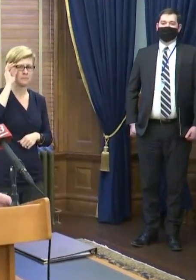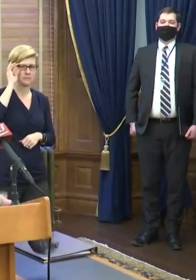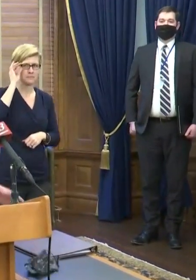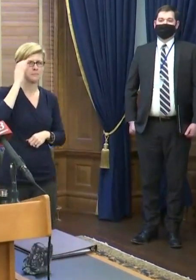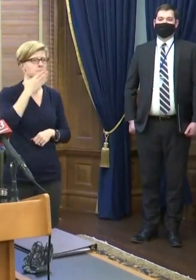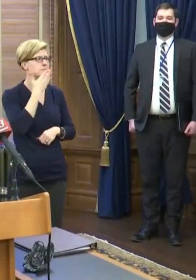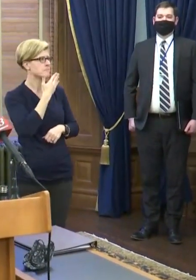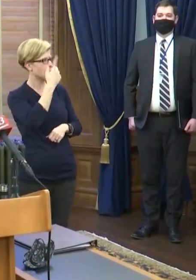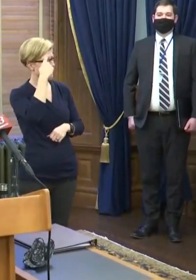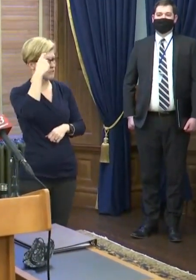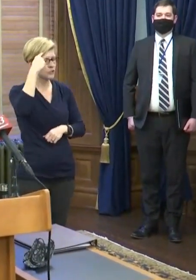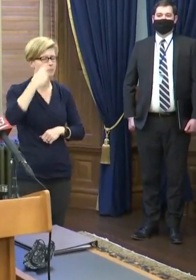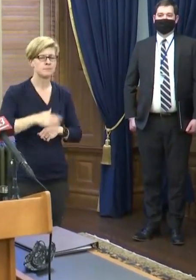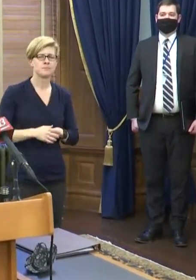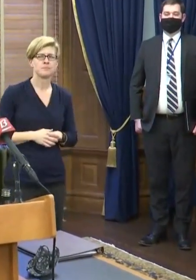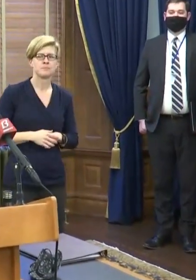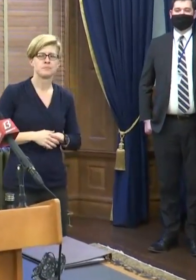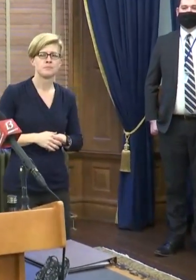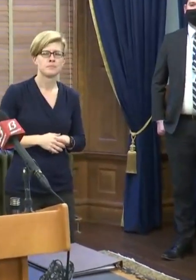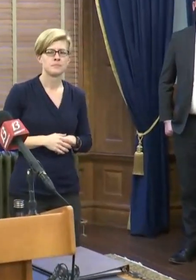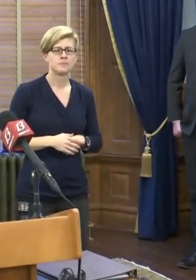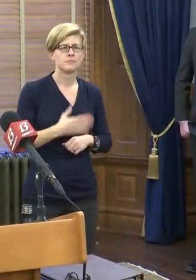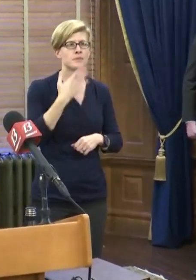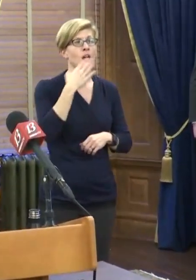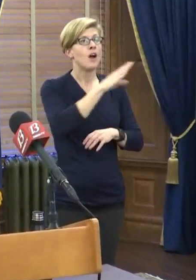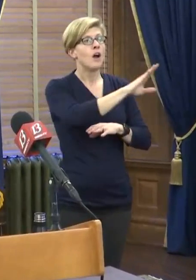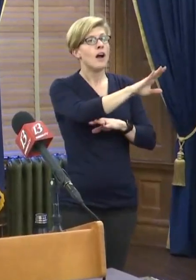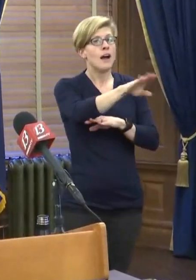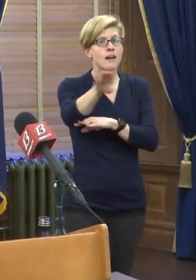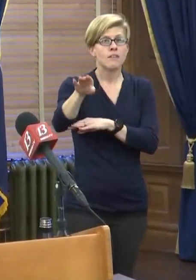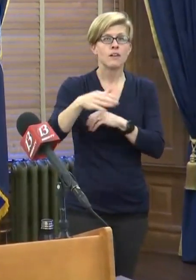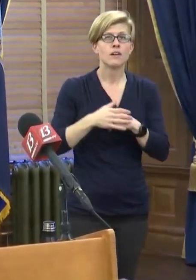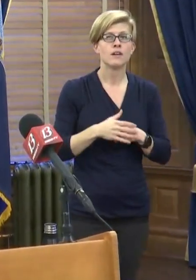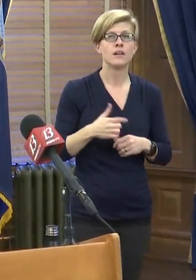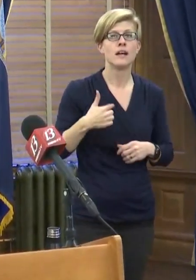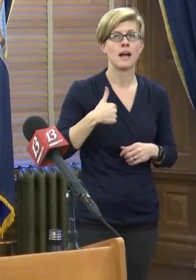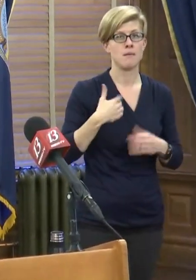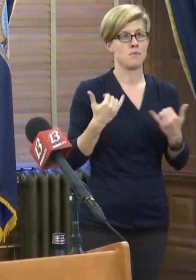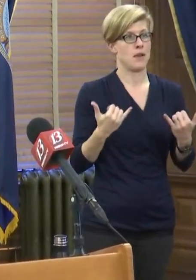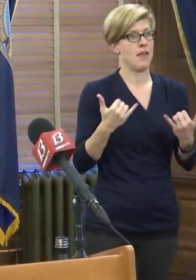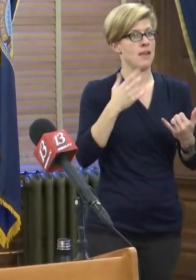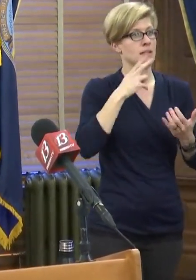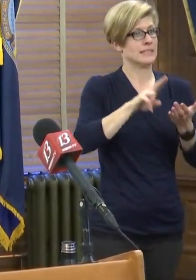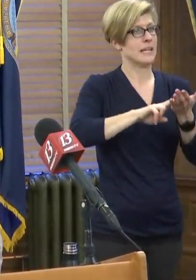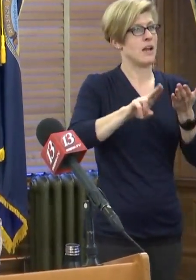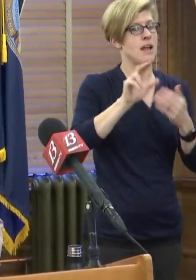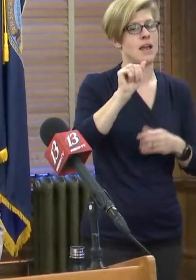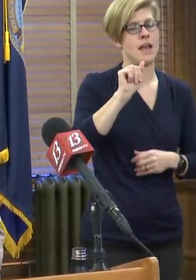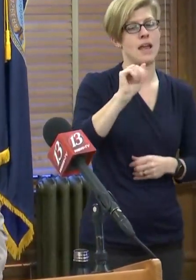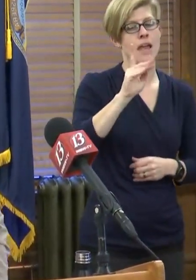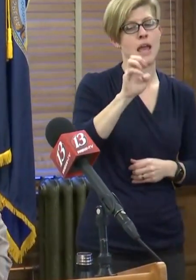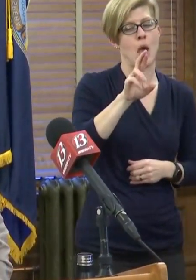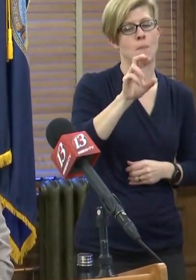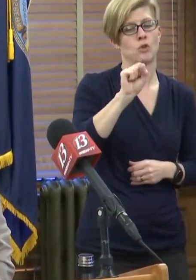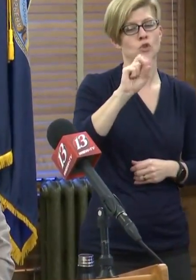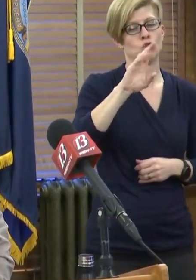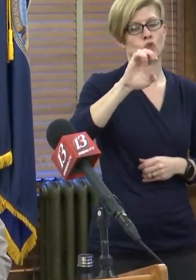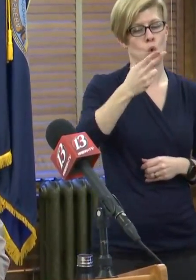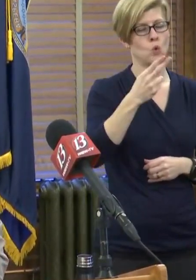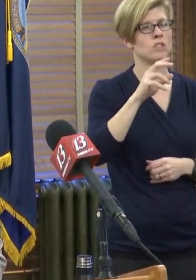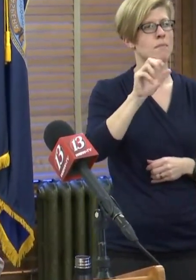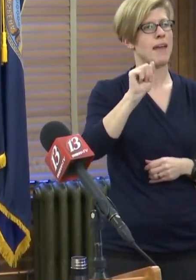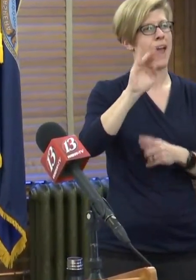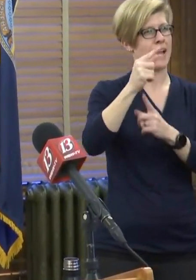Thank you, Governor. Good afternoon. Excuse me. I'm Acting Secretary Amber Shultz, and today I'm going to provide you